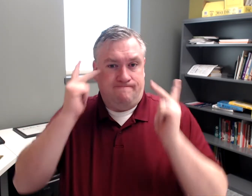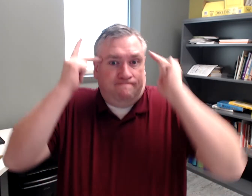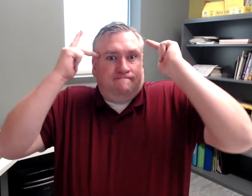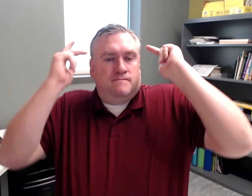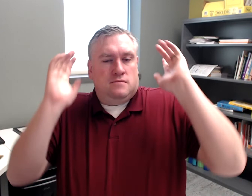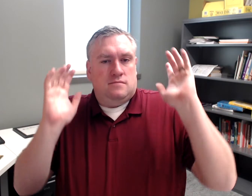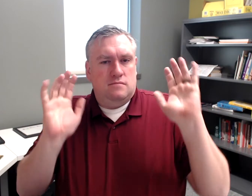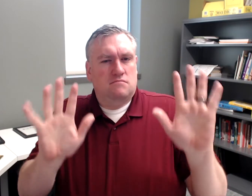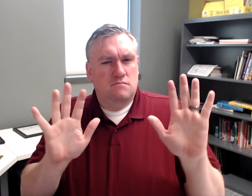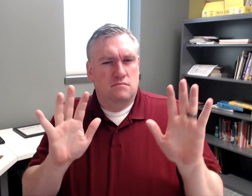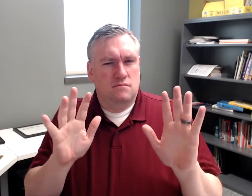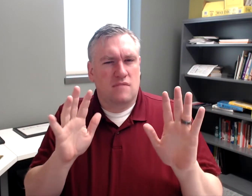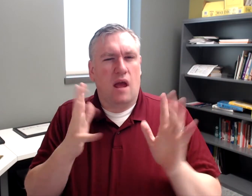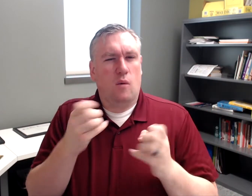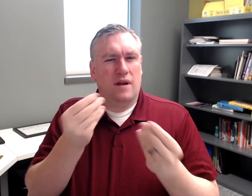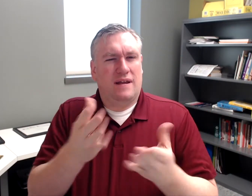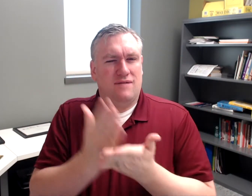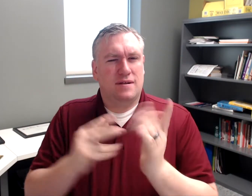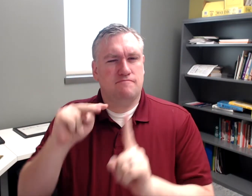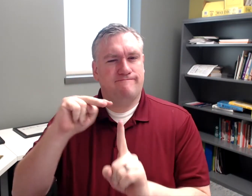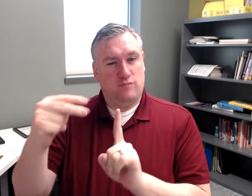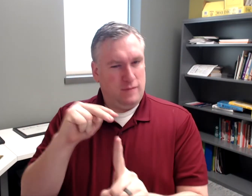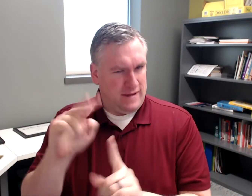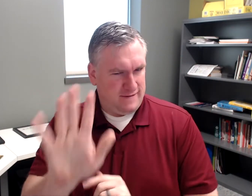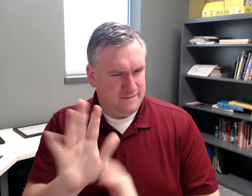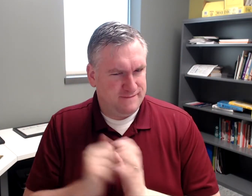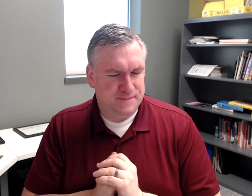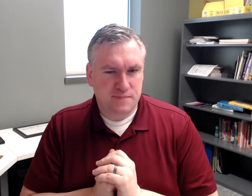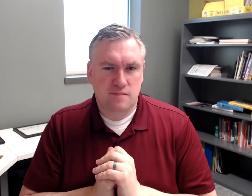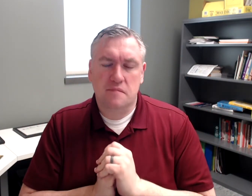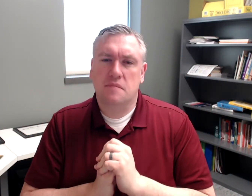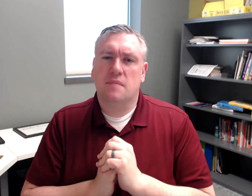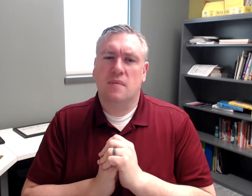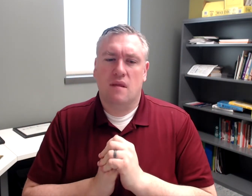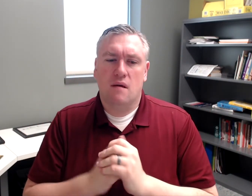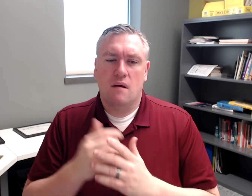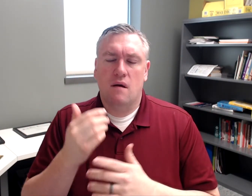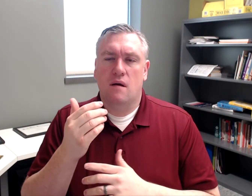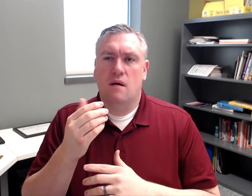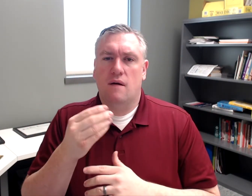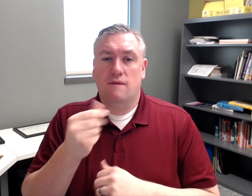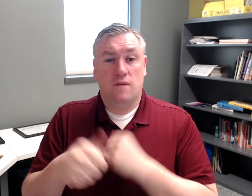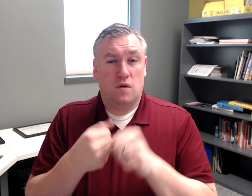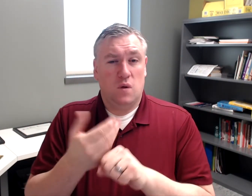But before we get a little paranoid on that, let's give some perspective, huh?